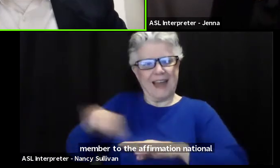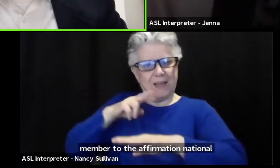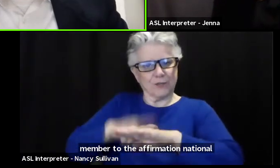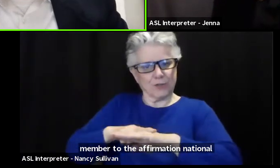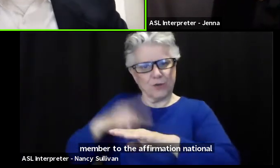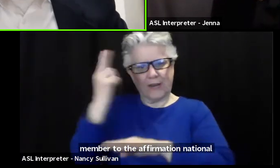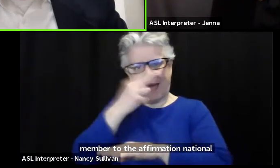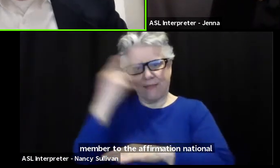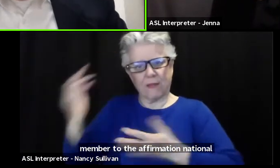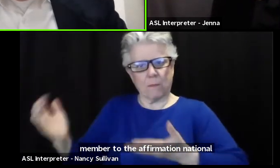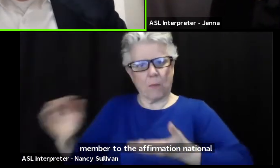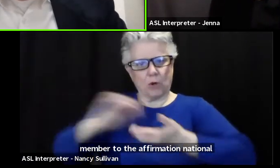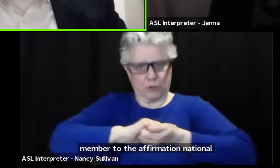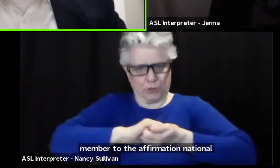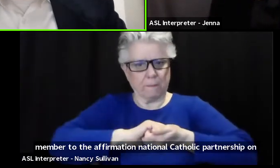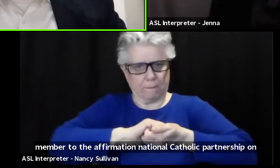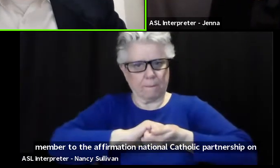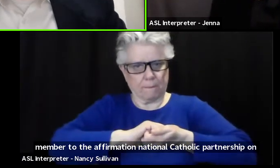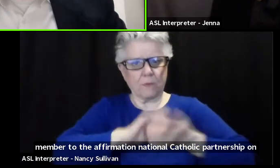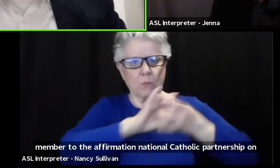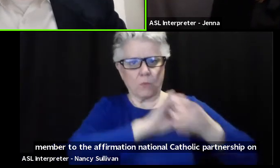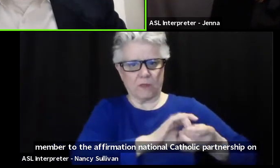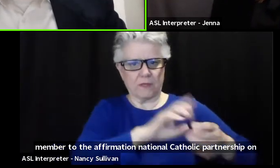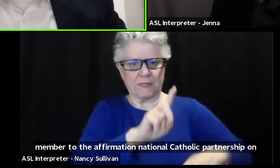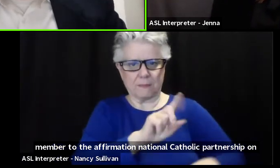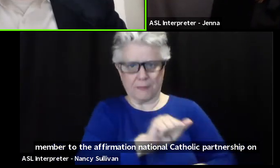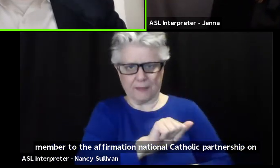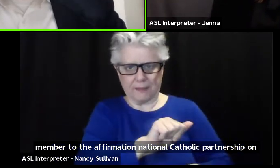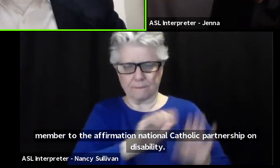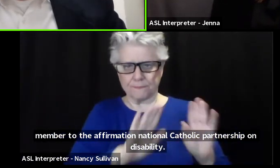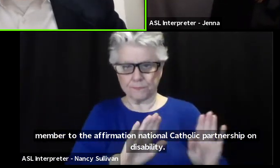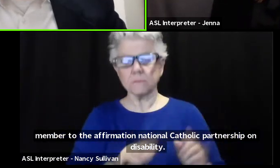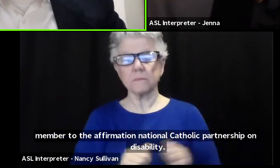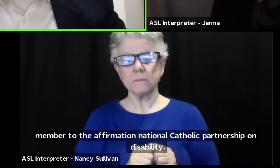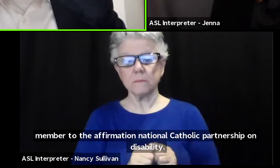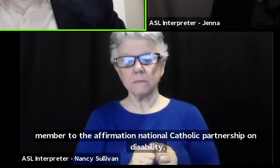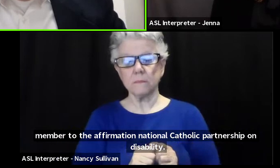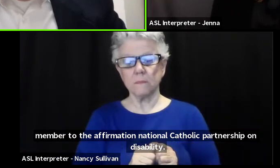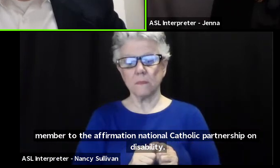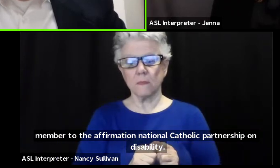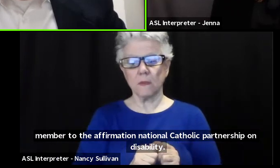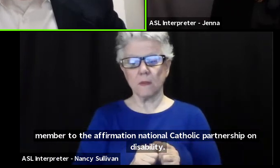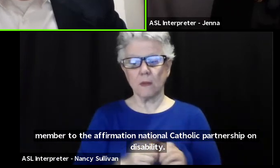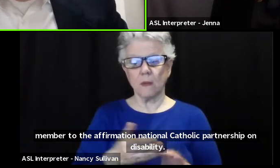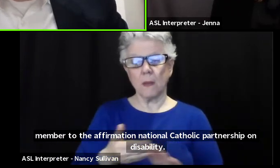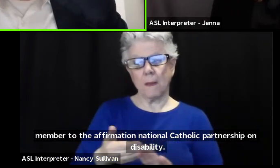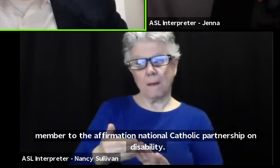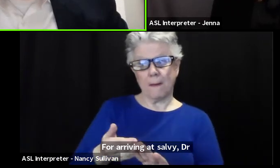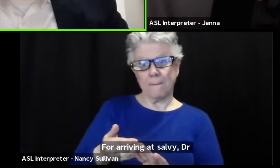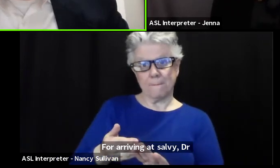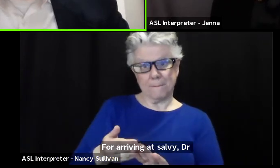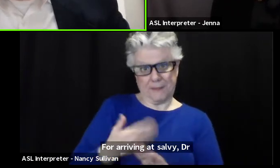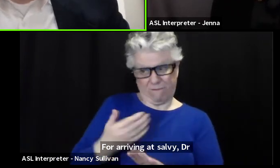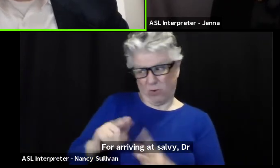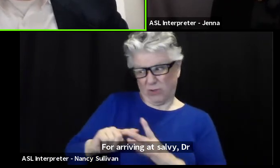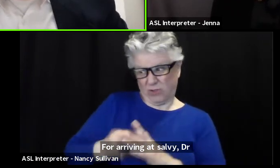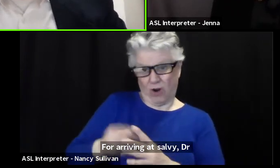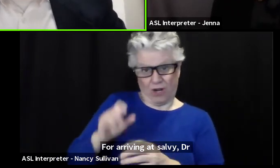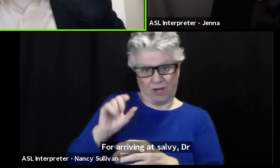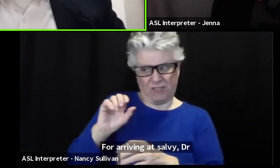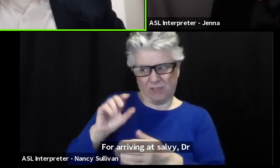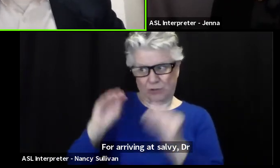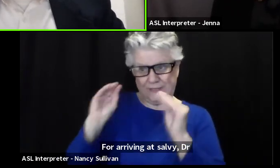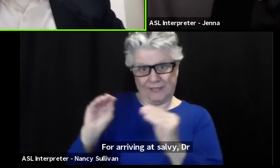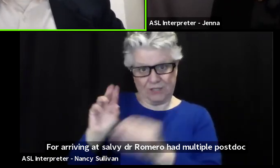Catholic Partnership on Disability. Before arriving at Salve, Dr. Romero had